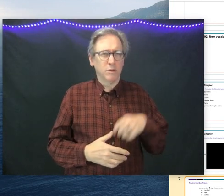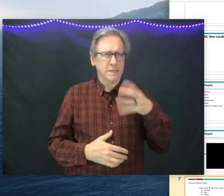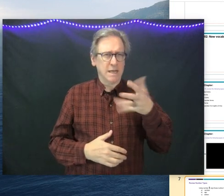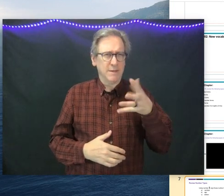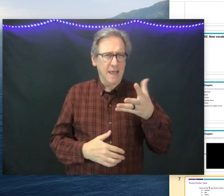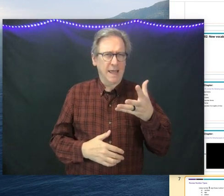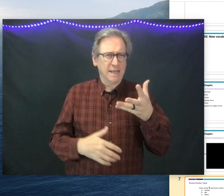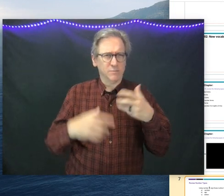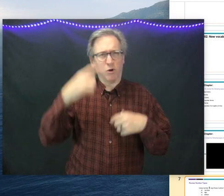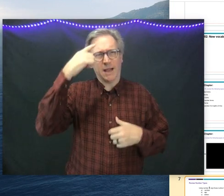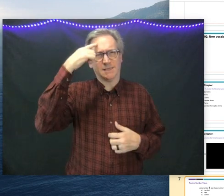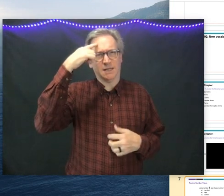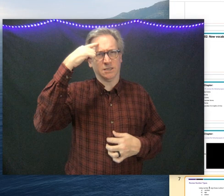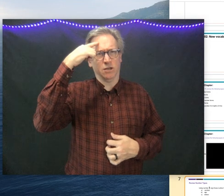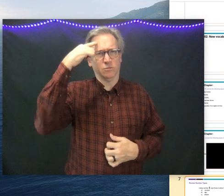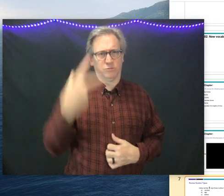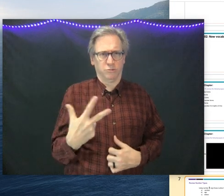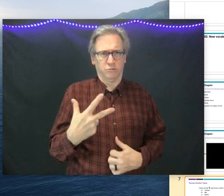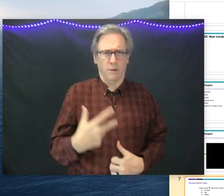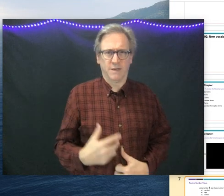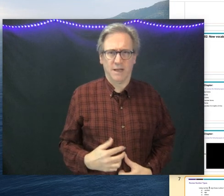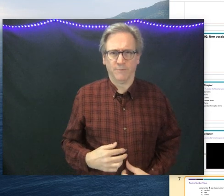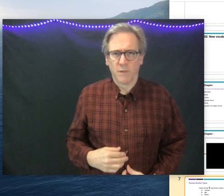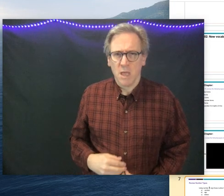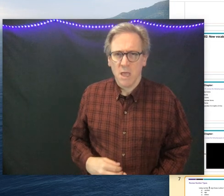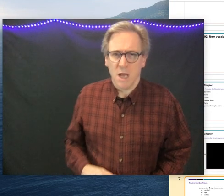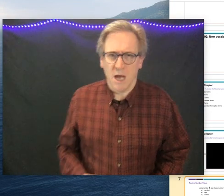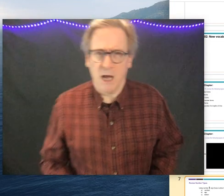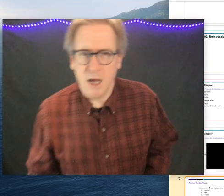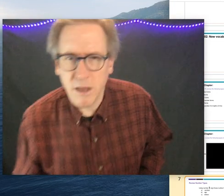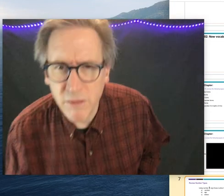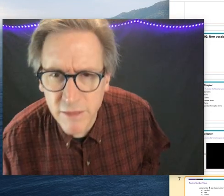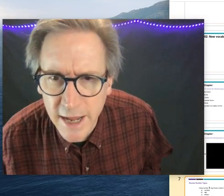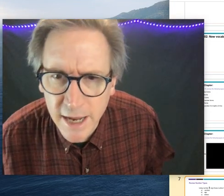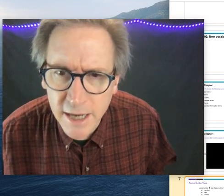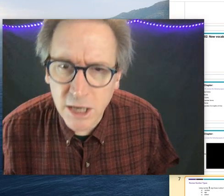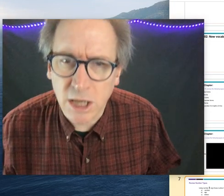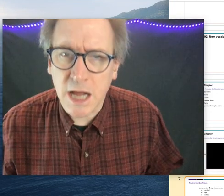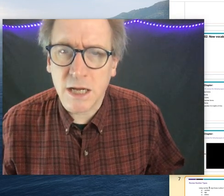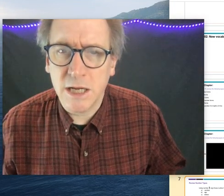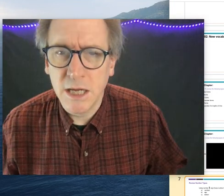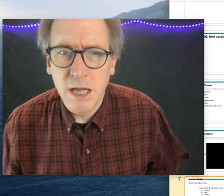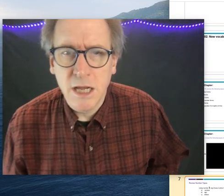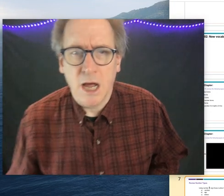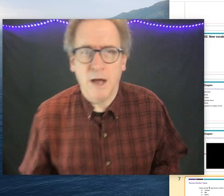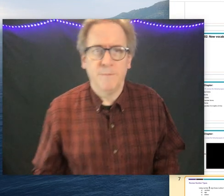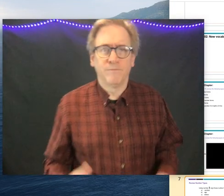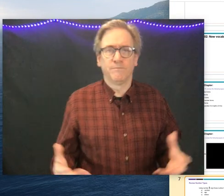But most of the time it's more ASL to go drop it down. Then clock.